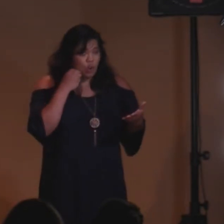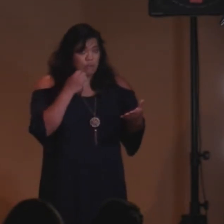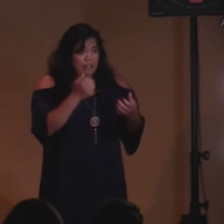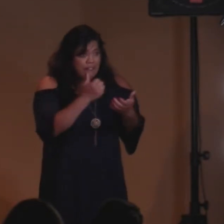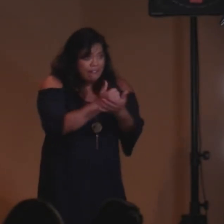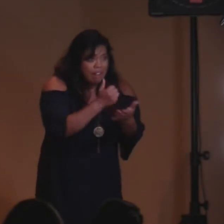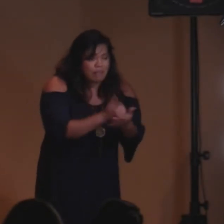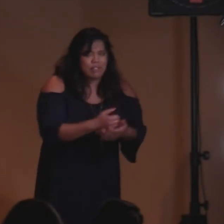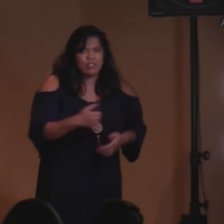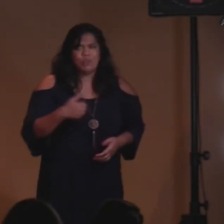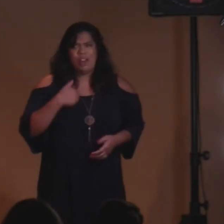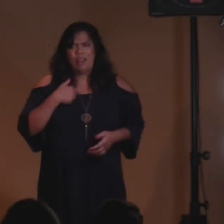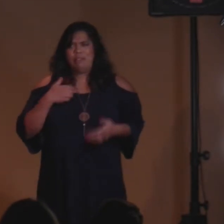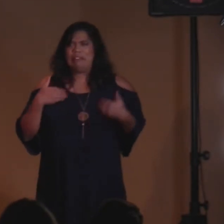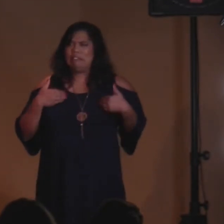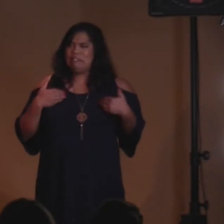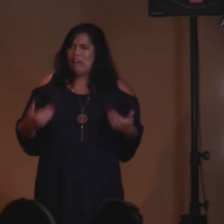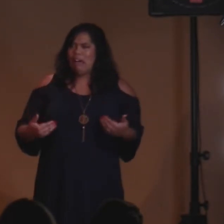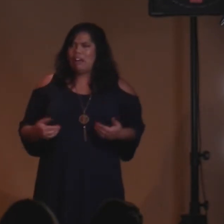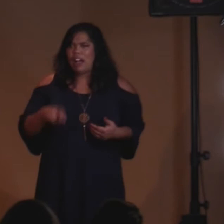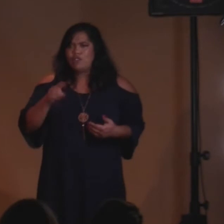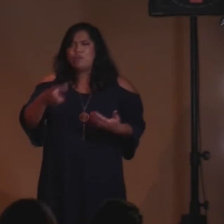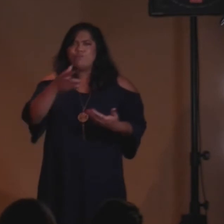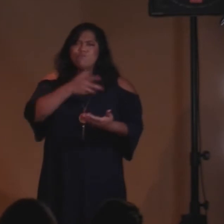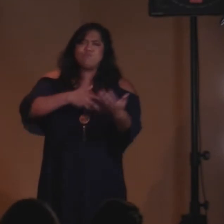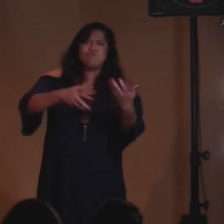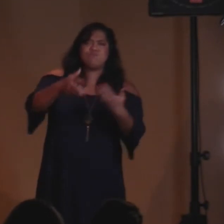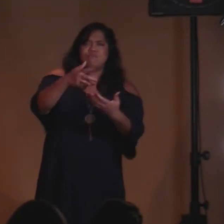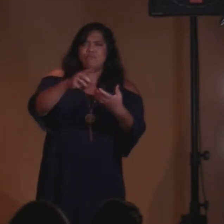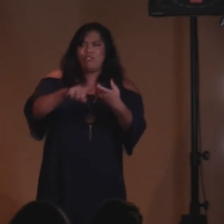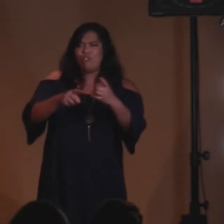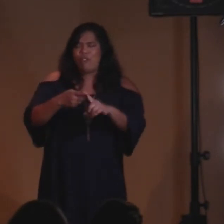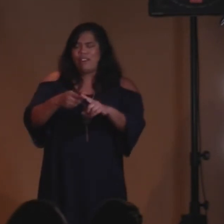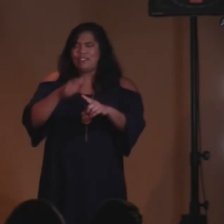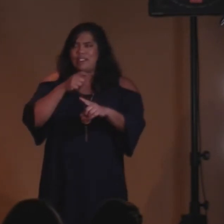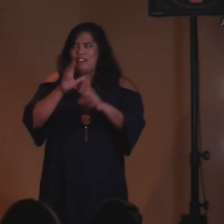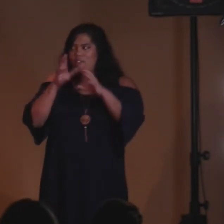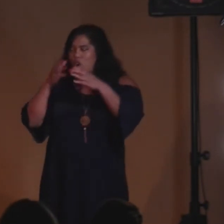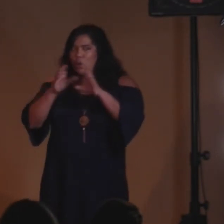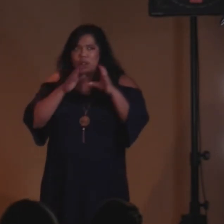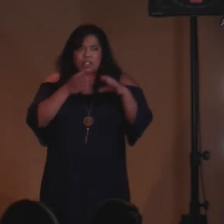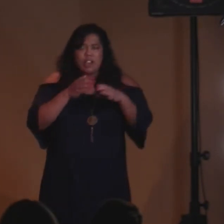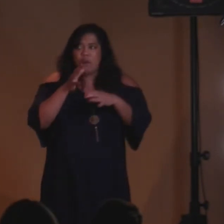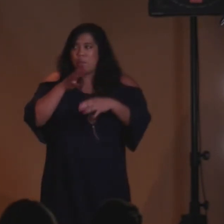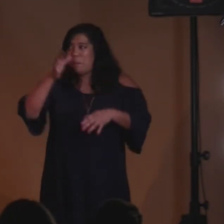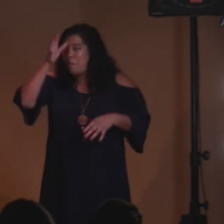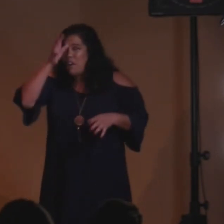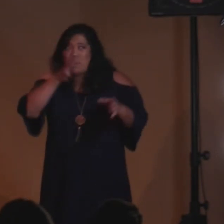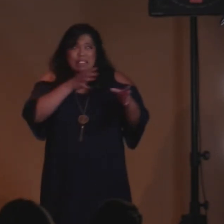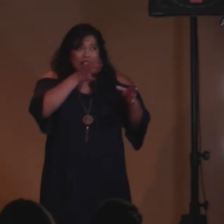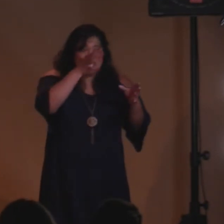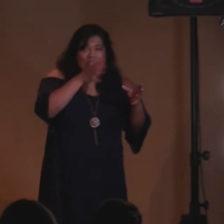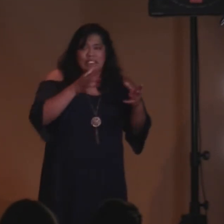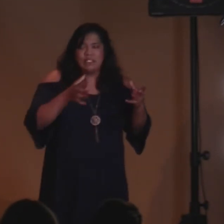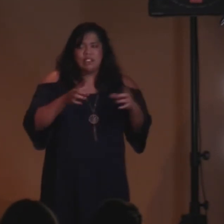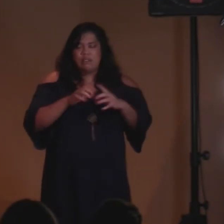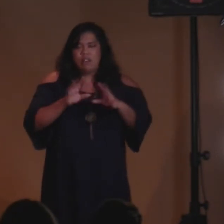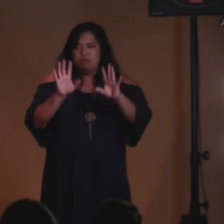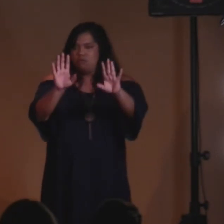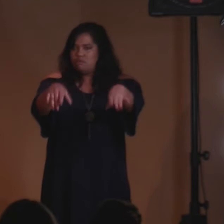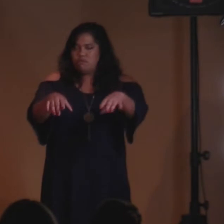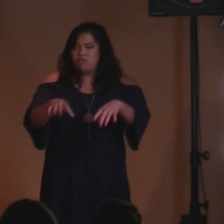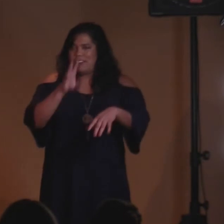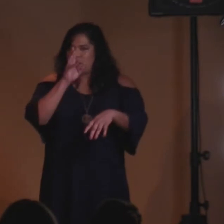adolescent who's supposed to be out hanging out with friends and doing stuff. But I didn't want to do that because I wanted to make sure someone was home, so if my